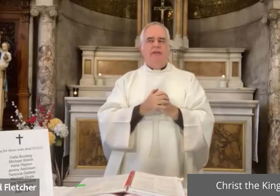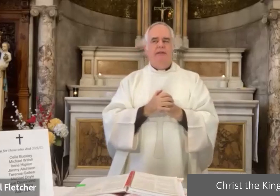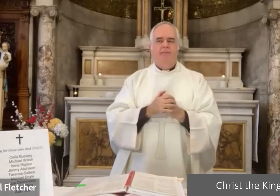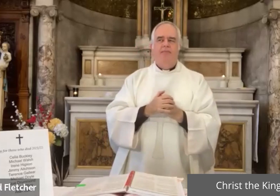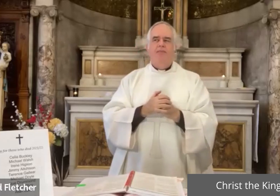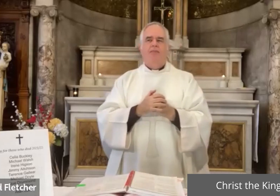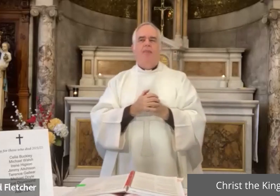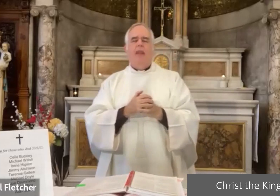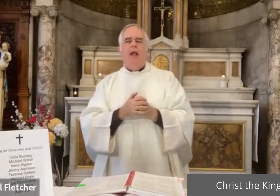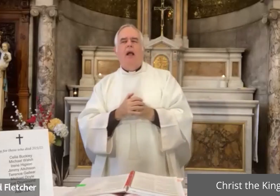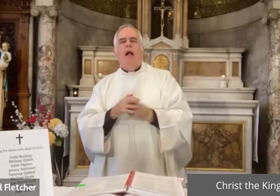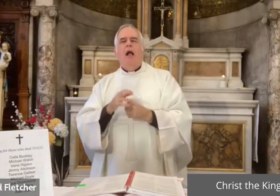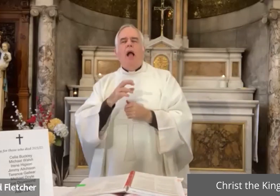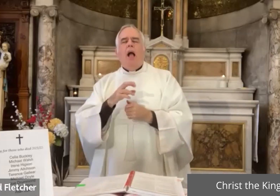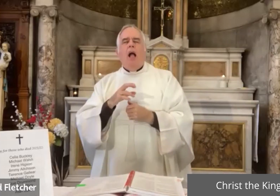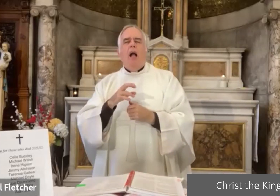Jews.